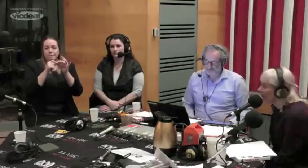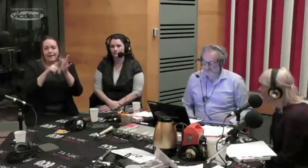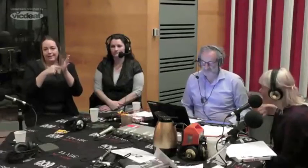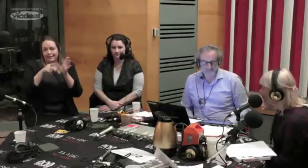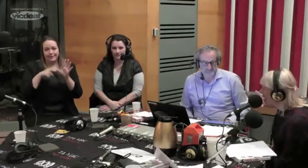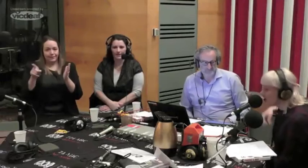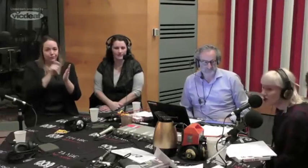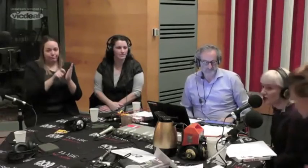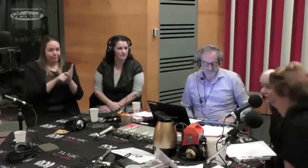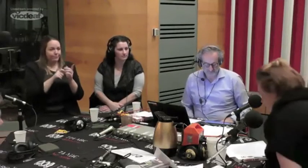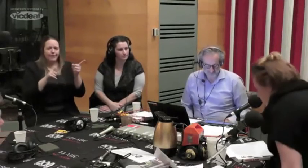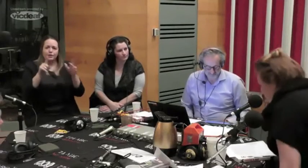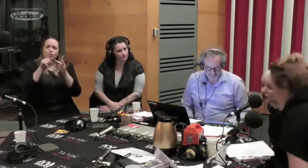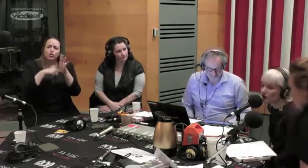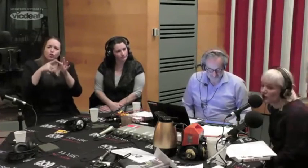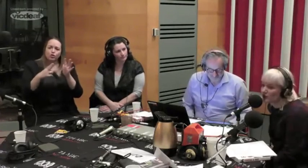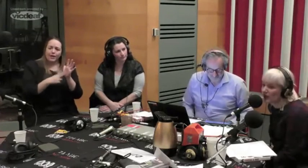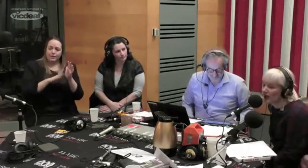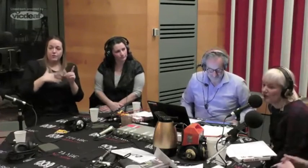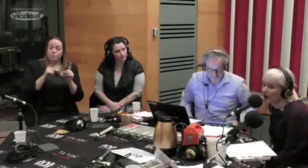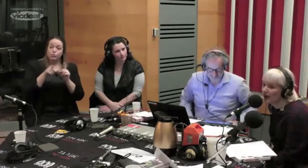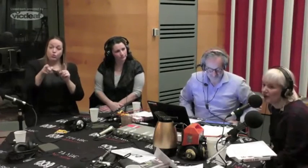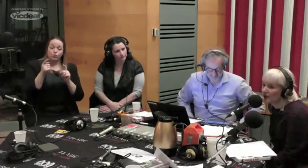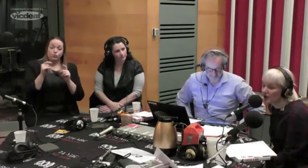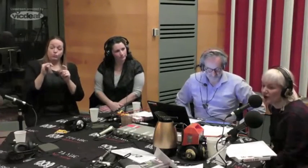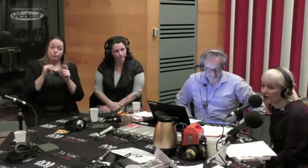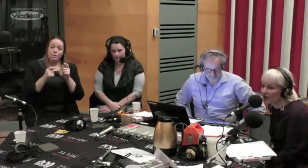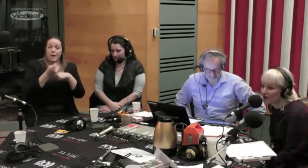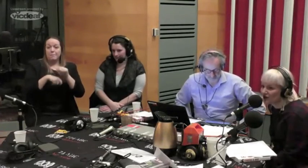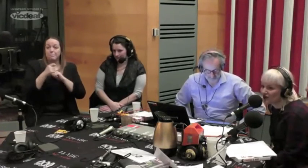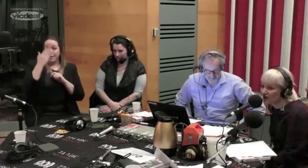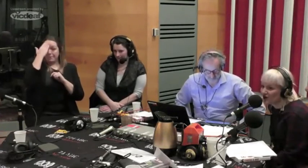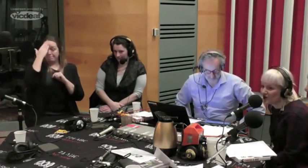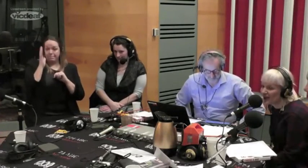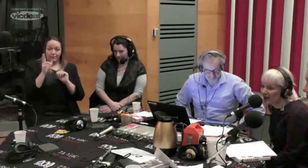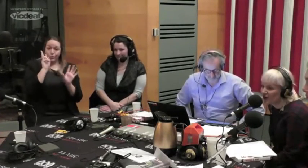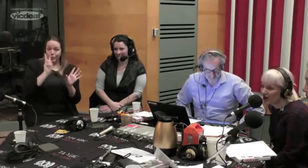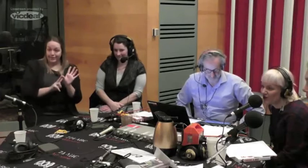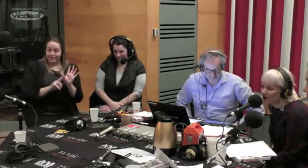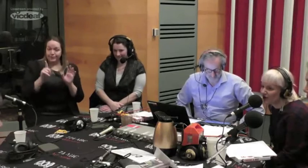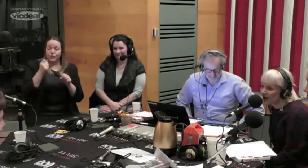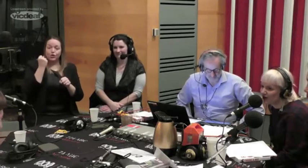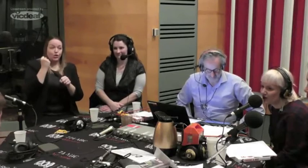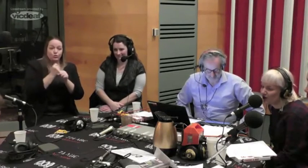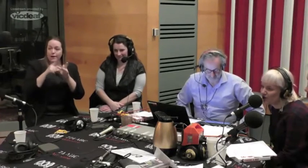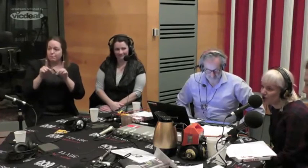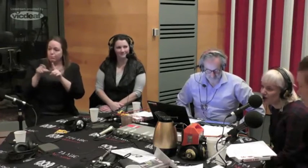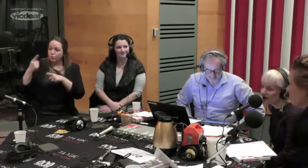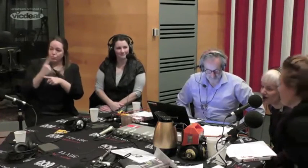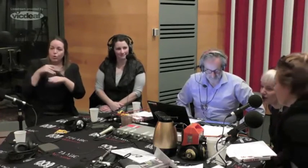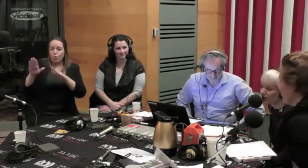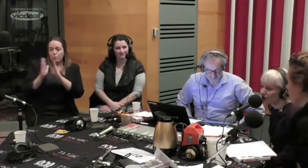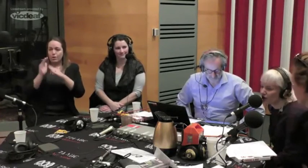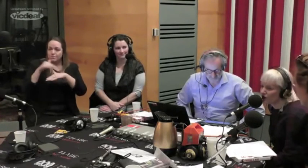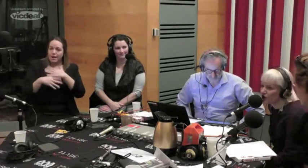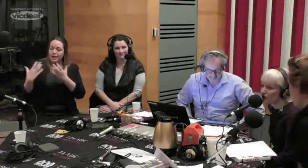and Jen, just interested too, you've just become a parent a couple of years ago. Graham, you speak about it as well in your book. Mm.